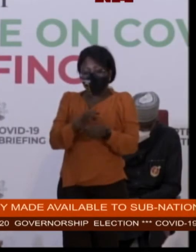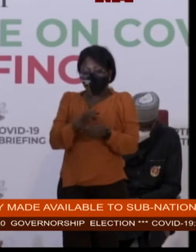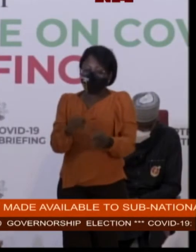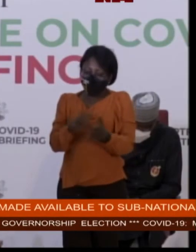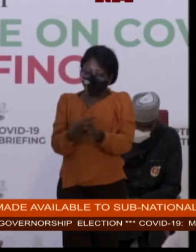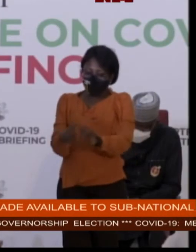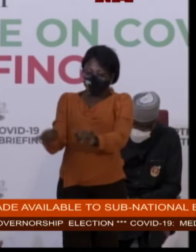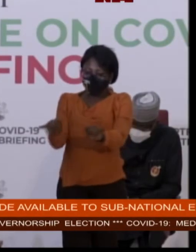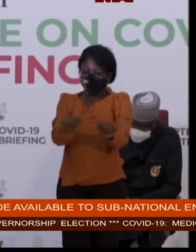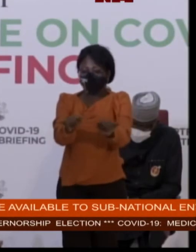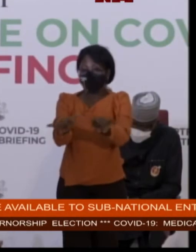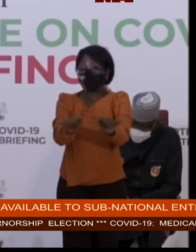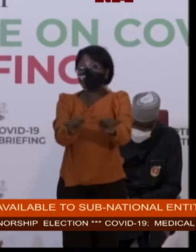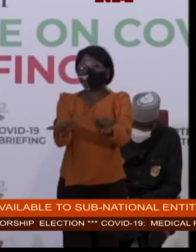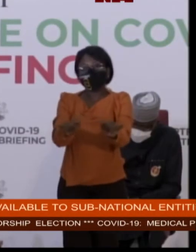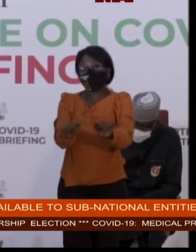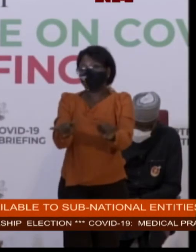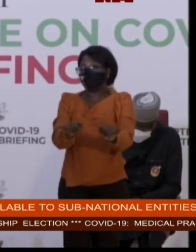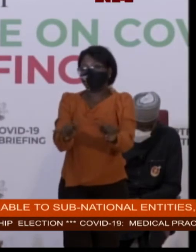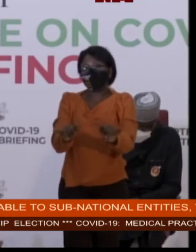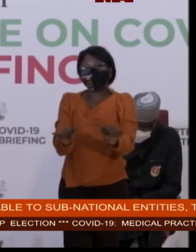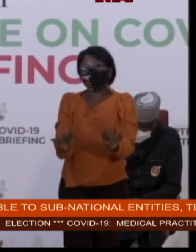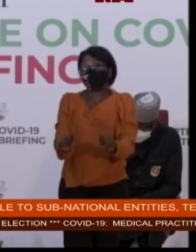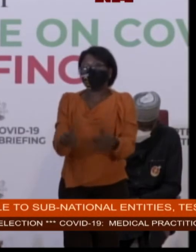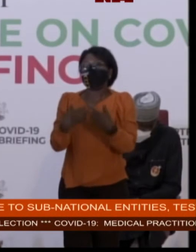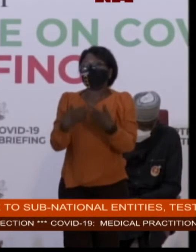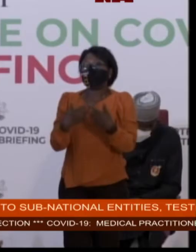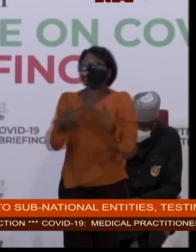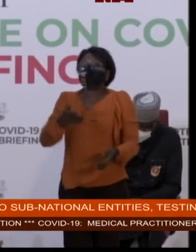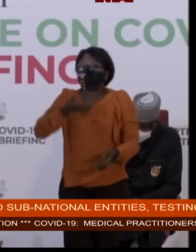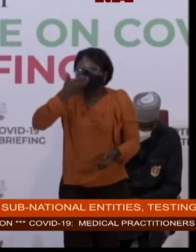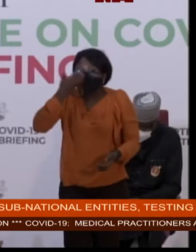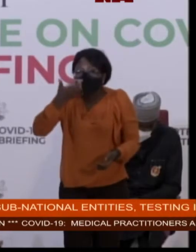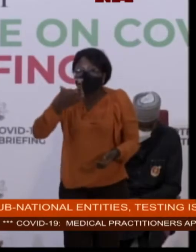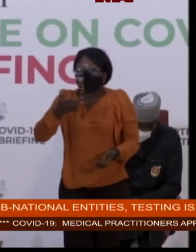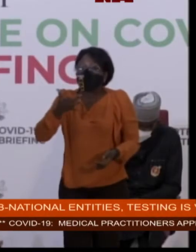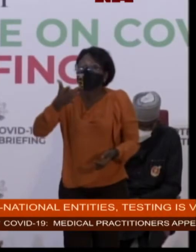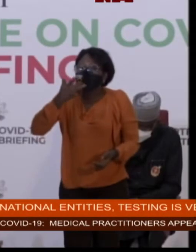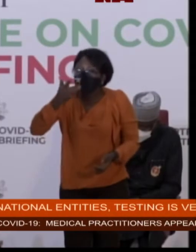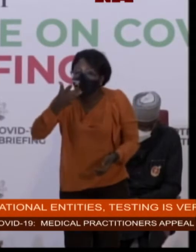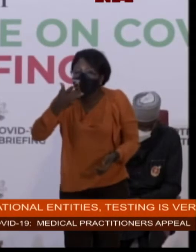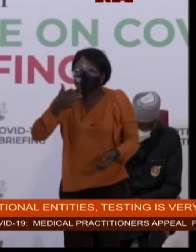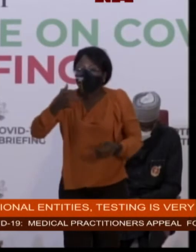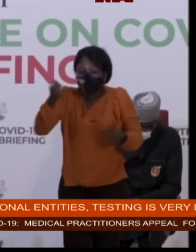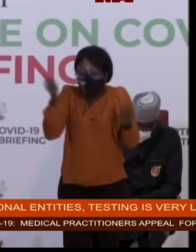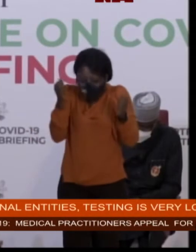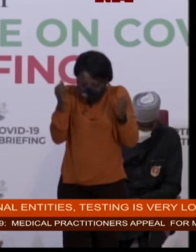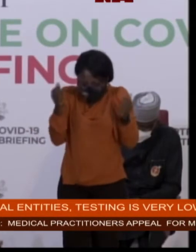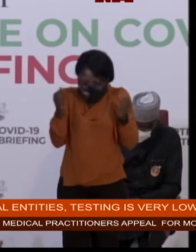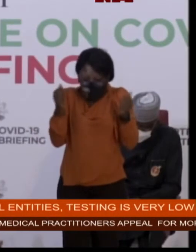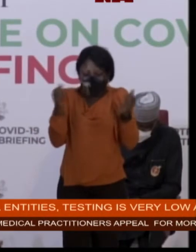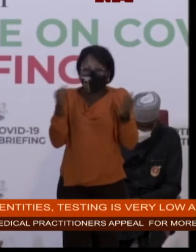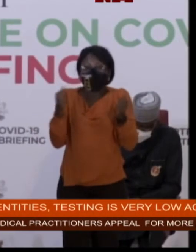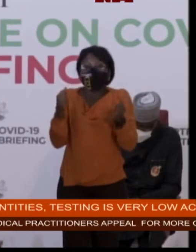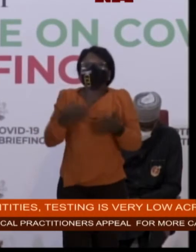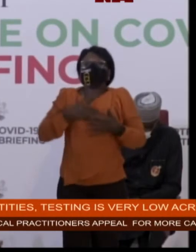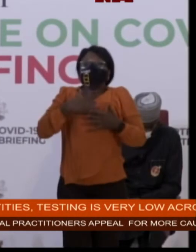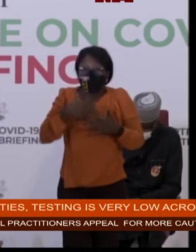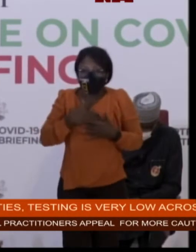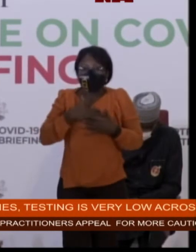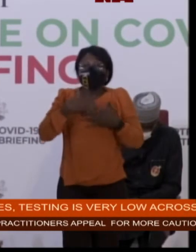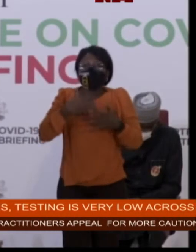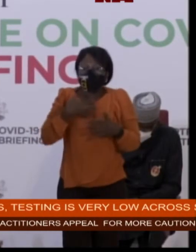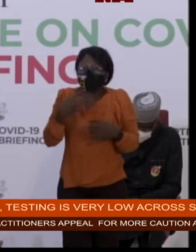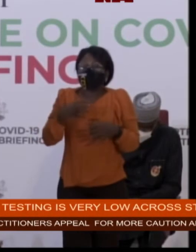difference in presentation. It's the same thing, loss of smell, loss of taste, fever, breathing difficulties